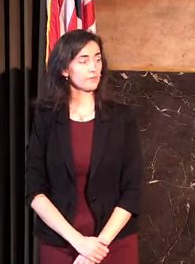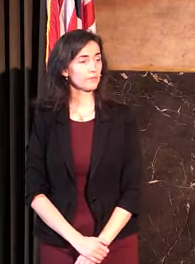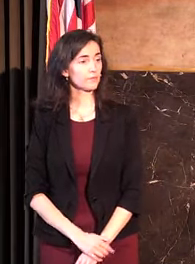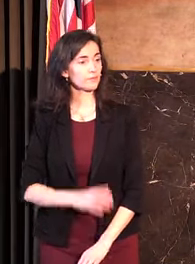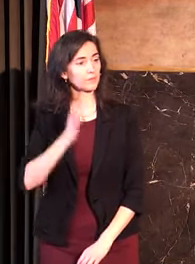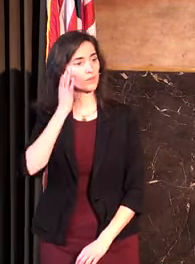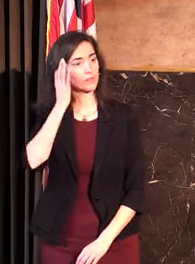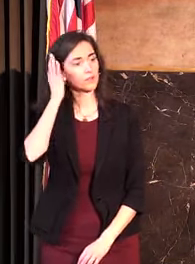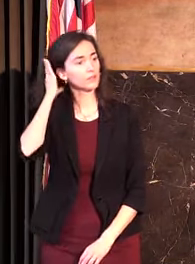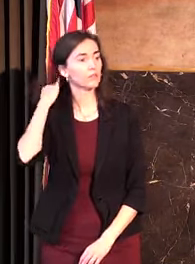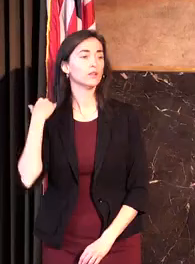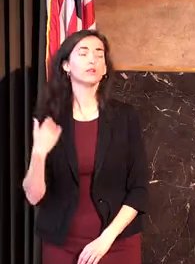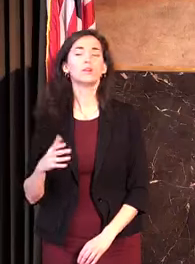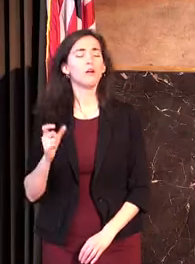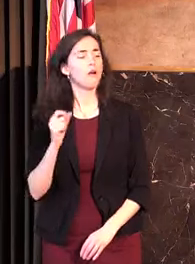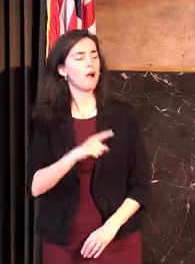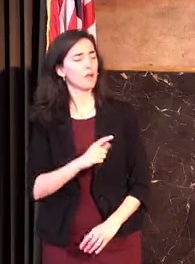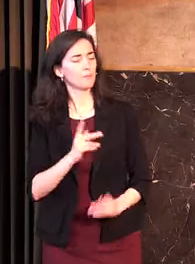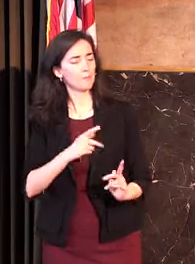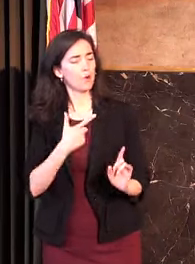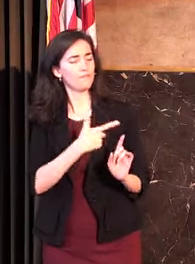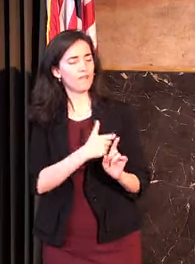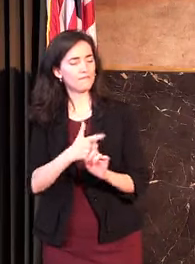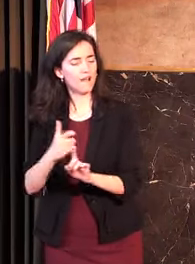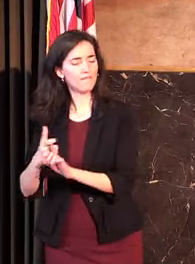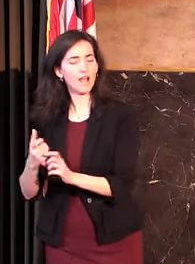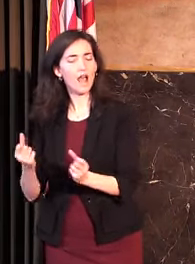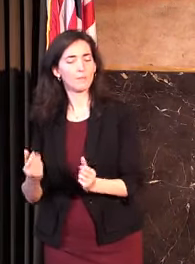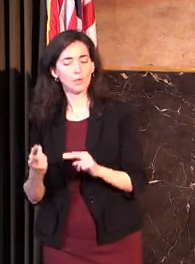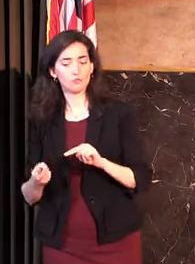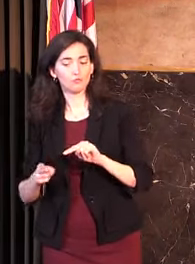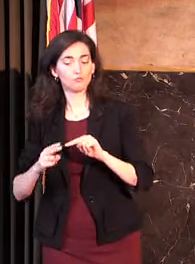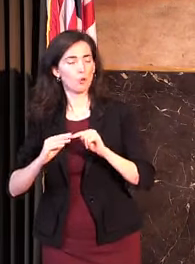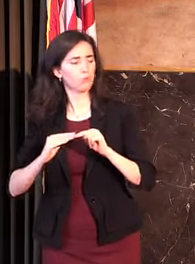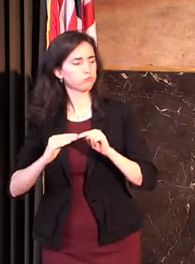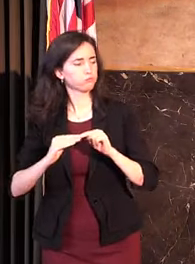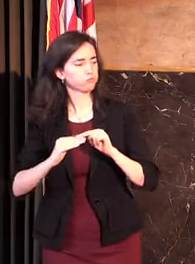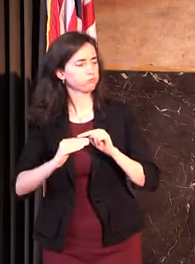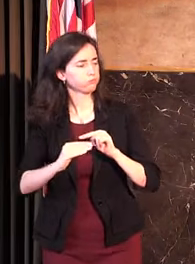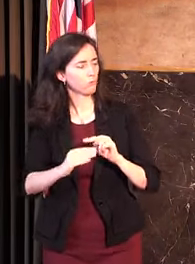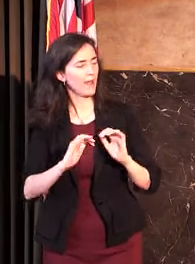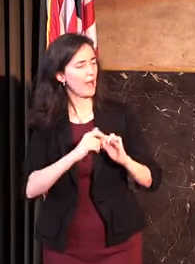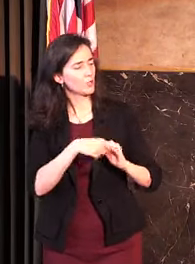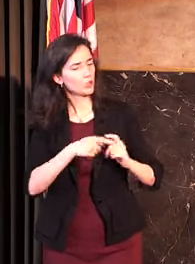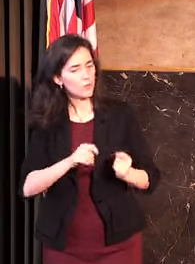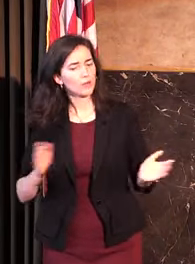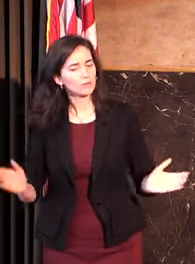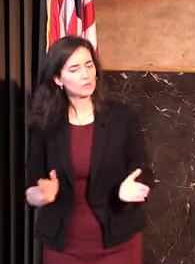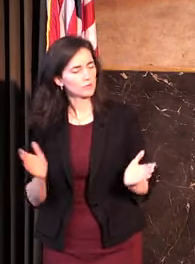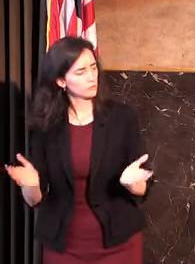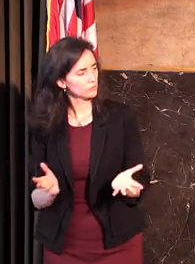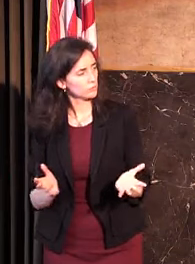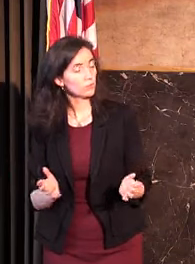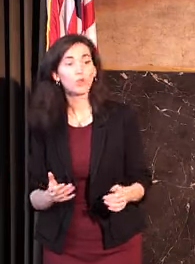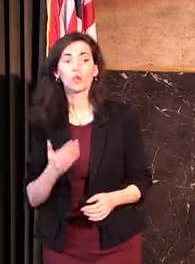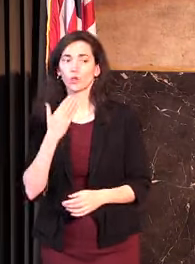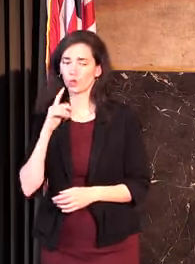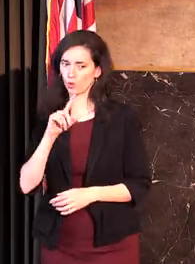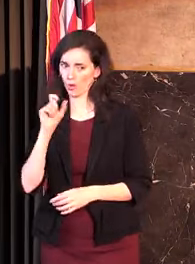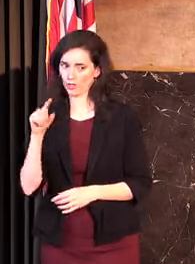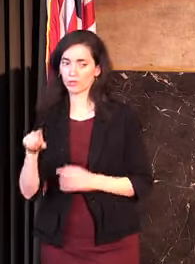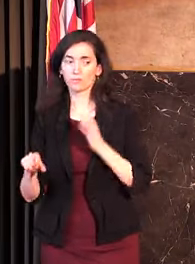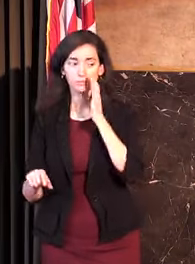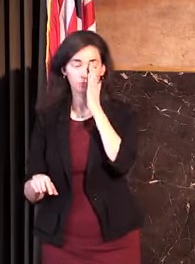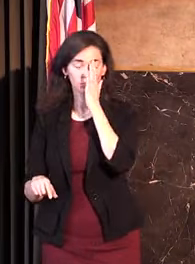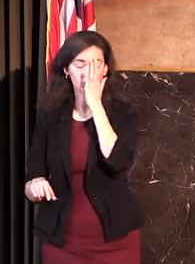they plateauing? And if so, what are some ways that, you know, you guys are trying to get those up? Yeah, it's a great question. They have been